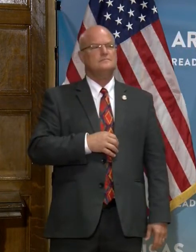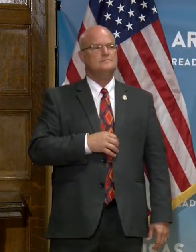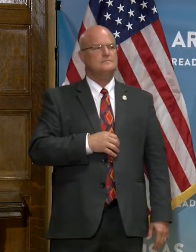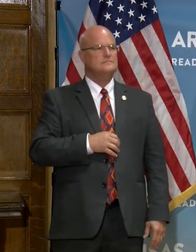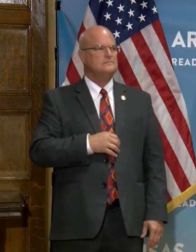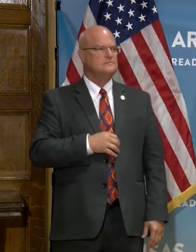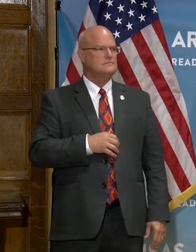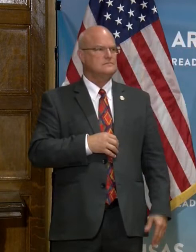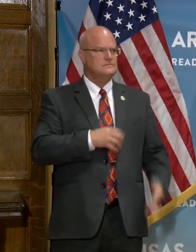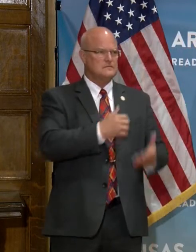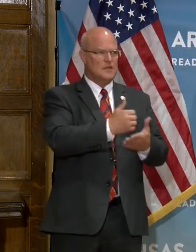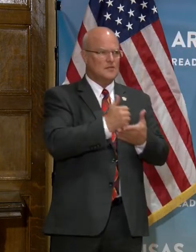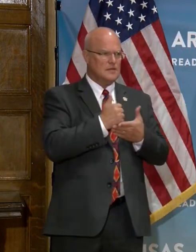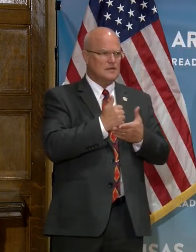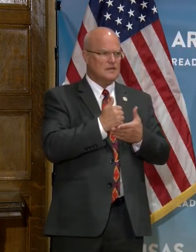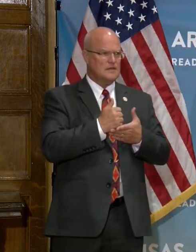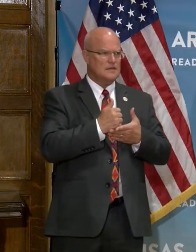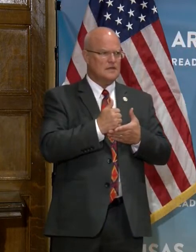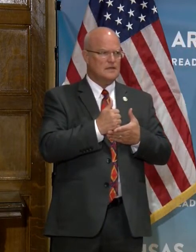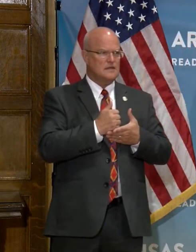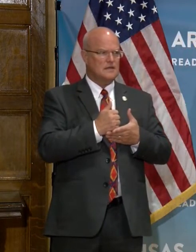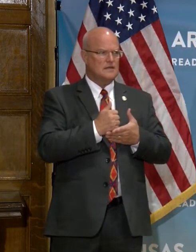Can somebody help me out? Did you hear the question?